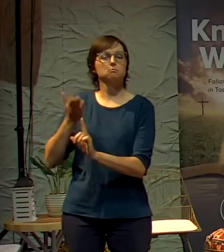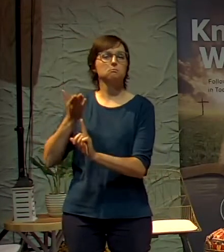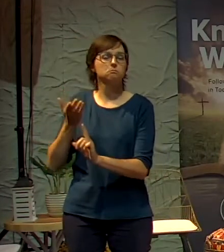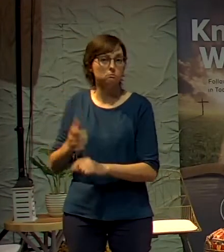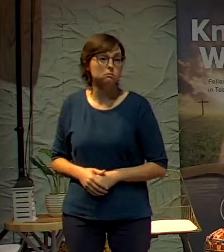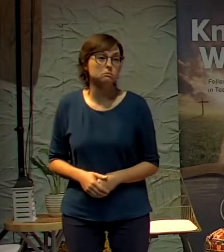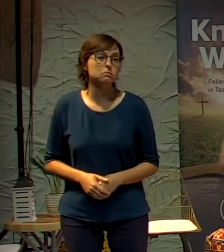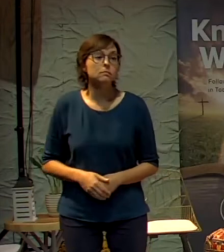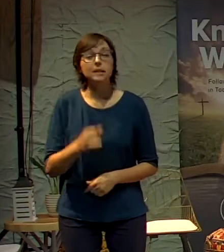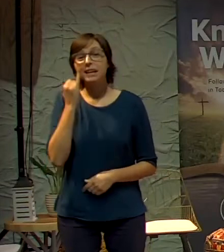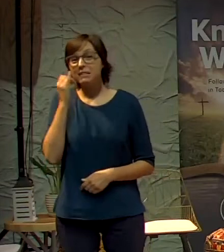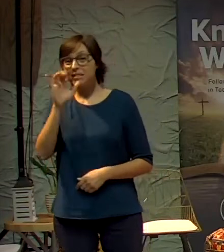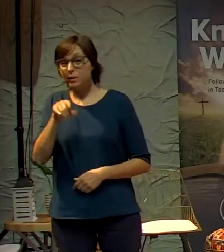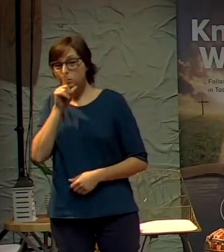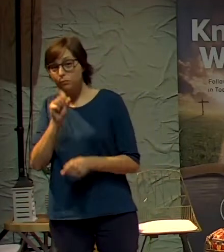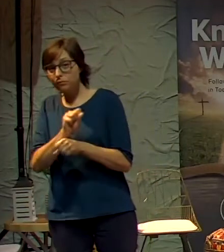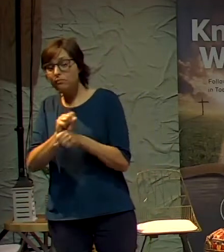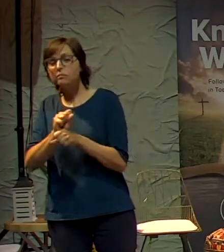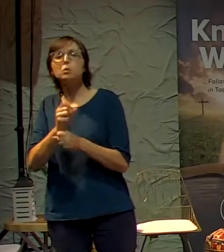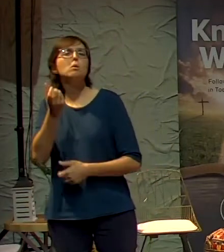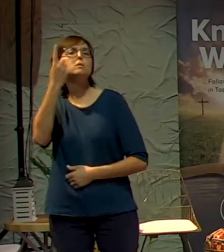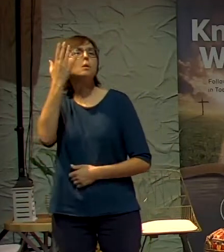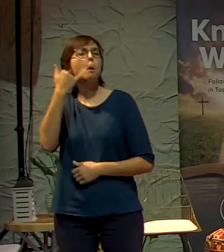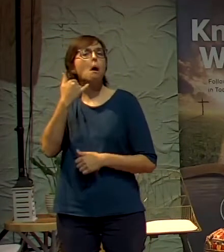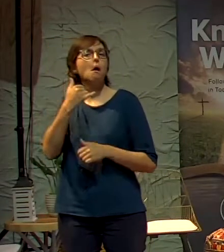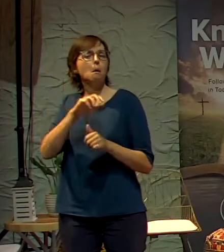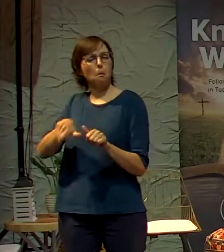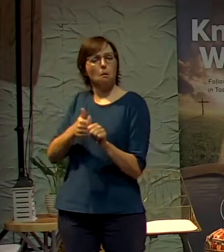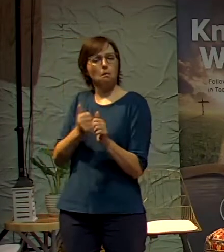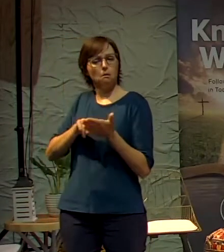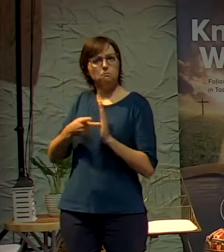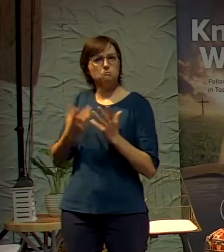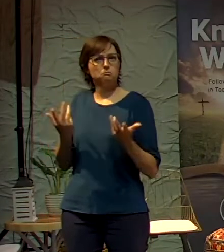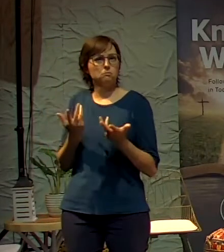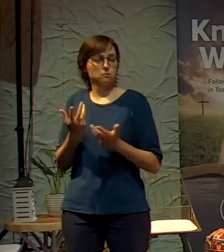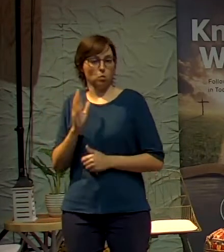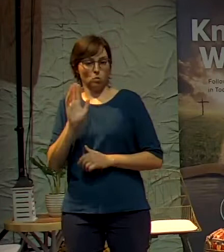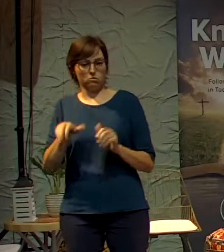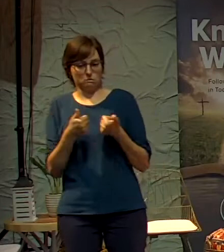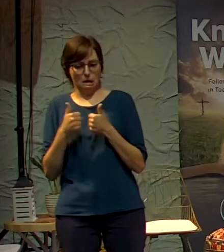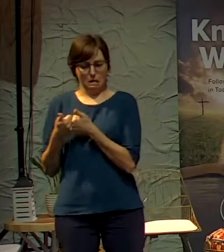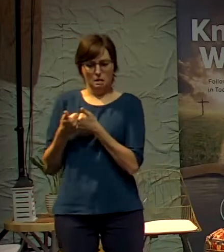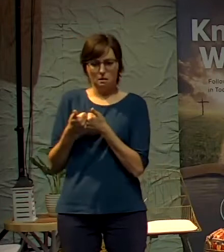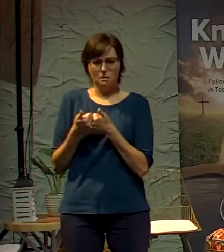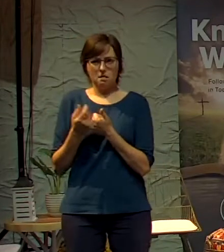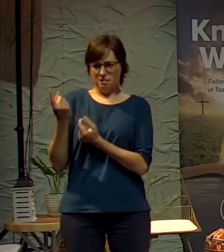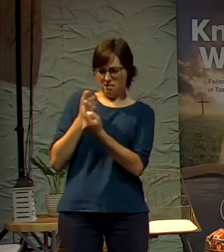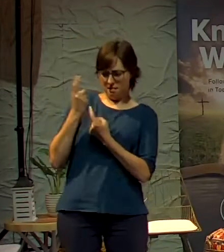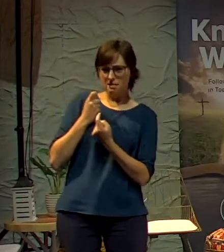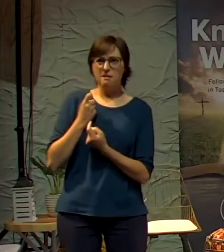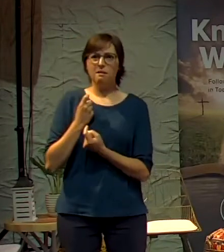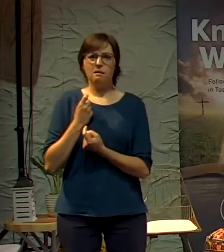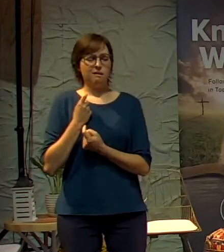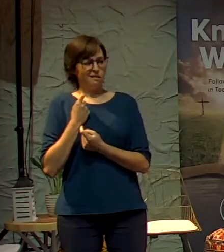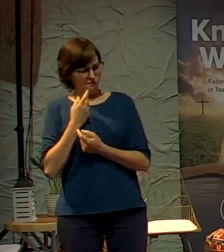And if that's going to be the case, we need to understand why we're doing this, because it's going to be challenged, attacked, questioned throughout your life,